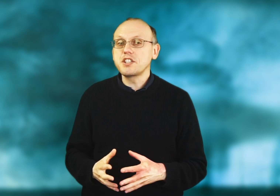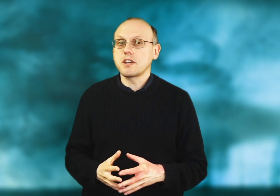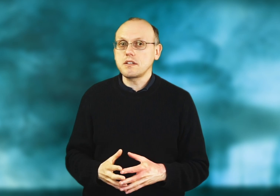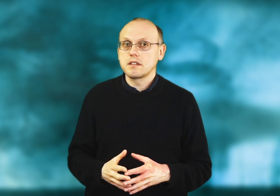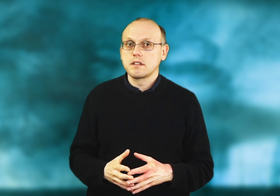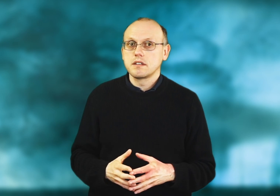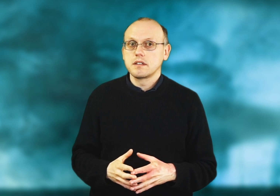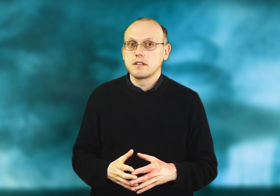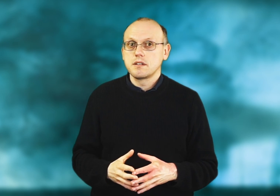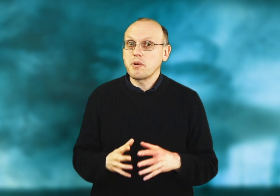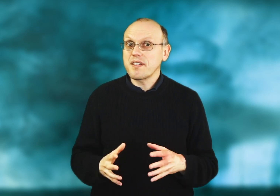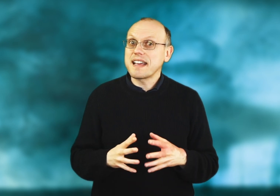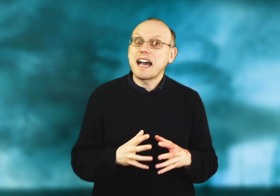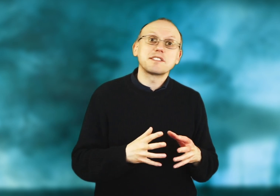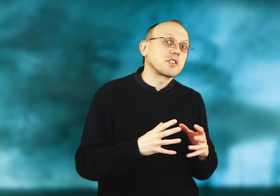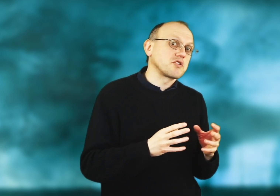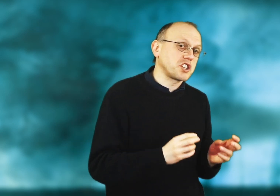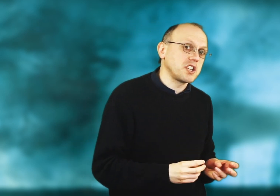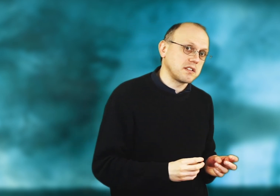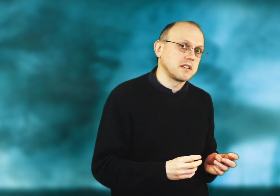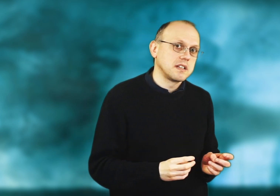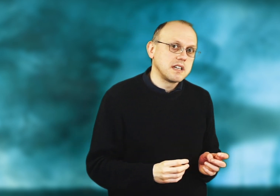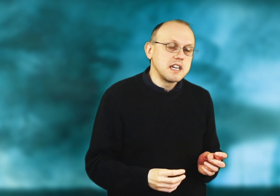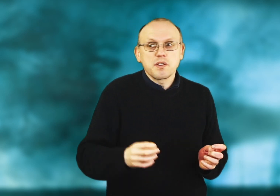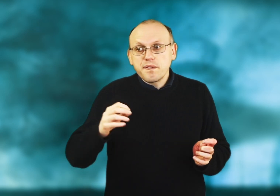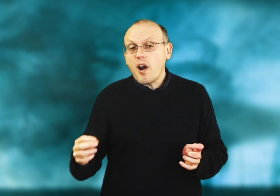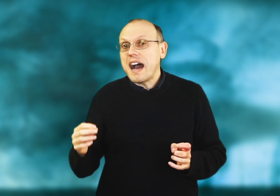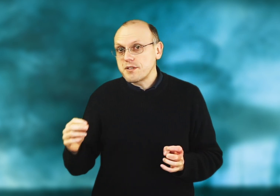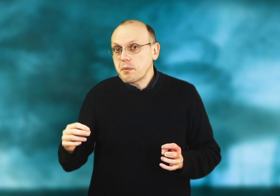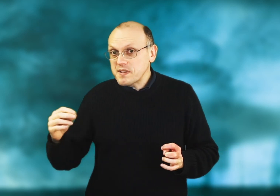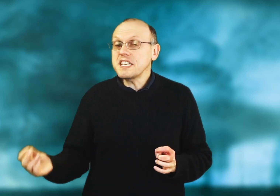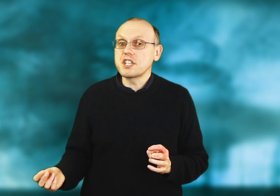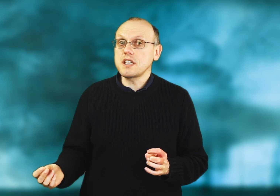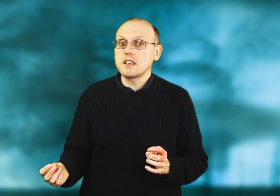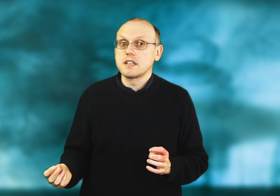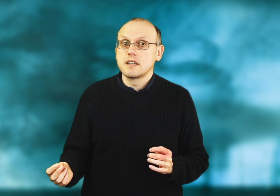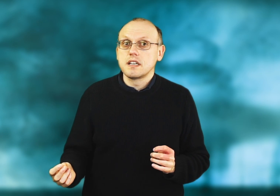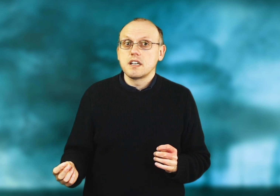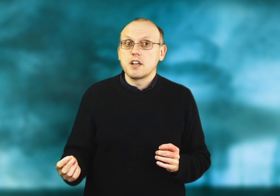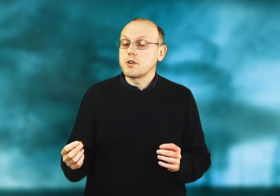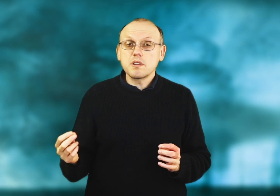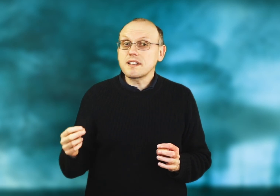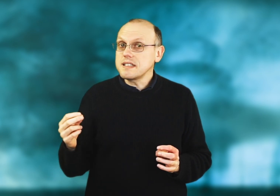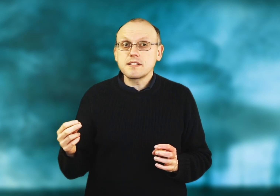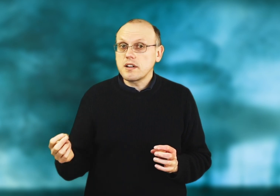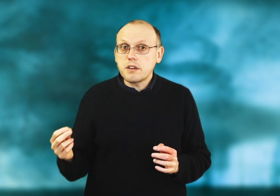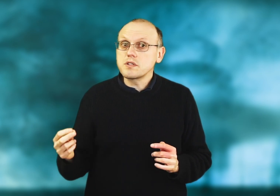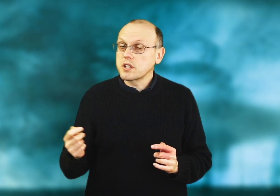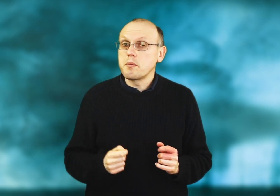preposition rather than as a conjunction. So for as a preposition, you would not necessarily use a comma